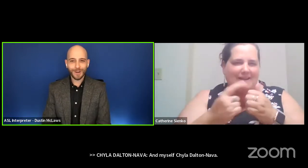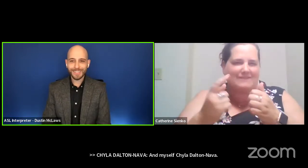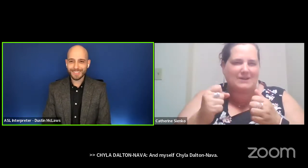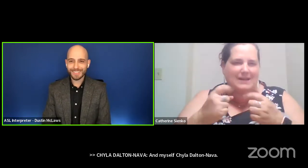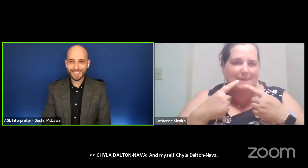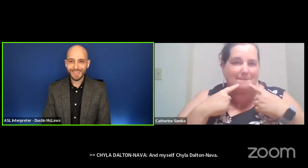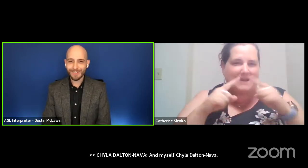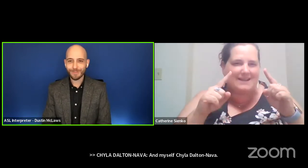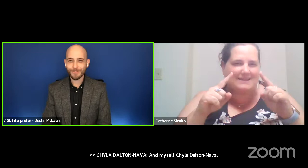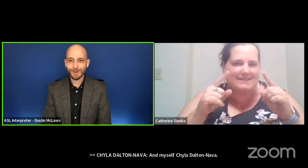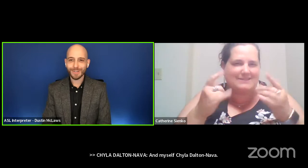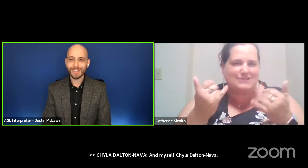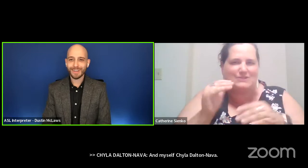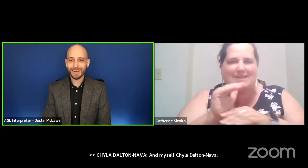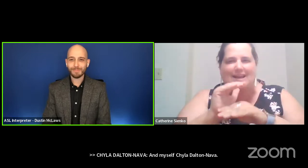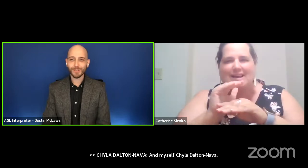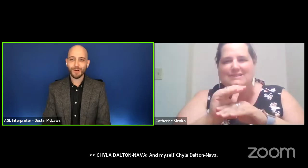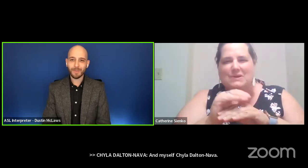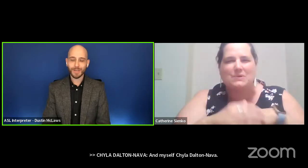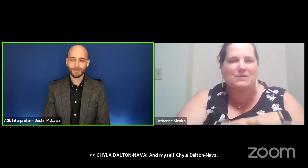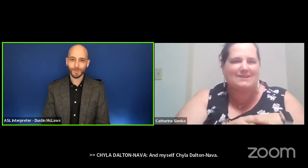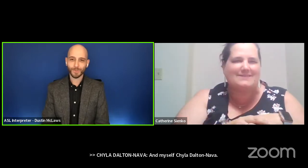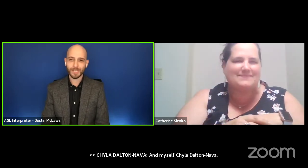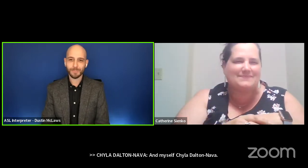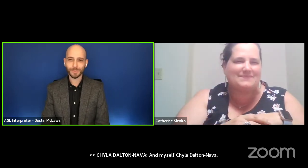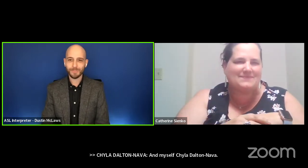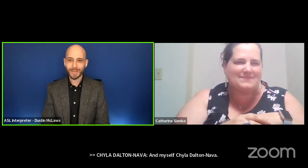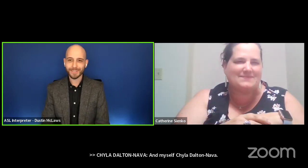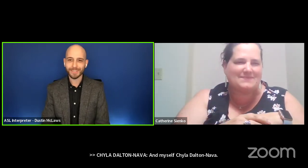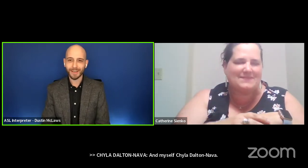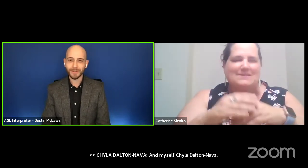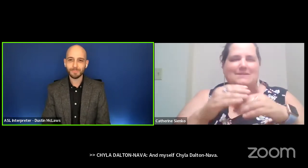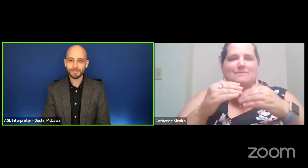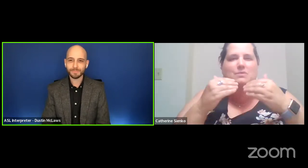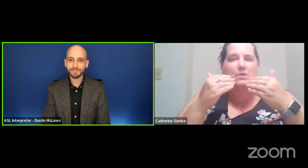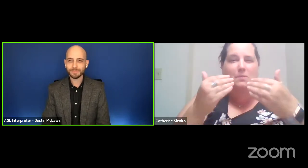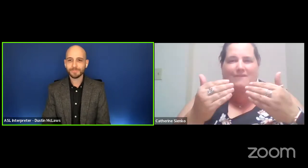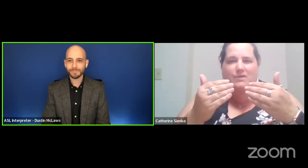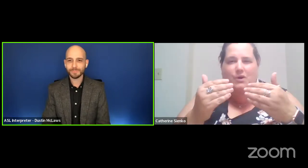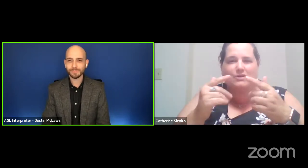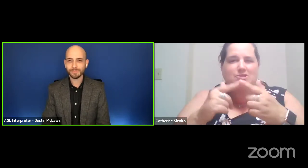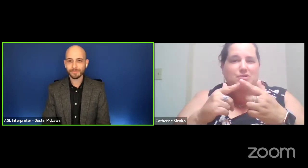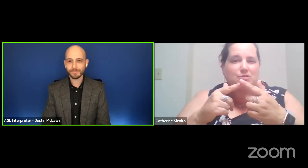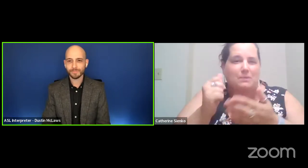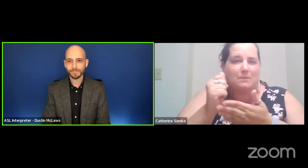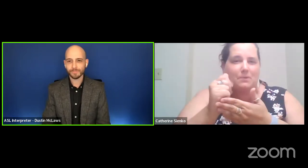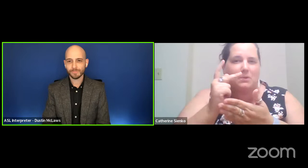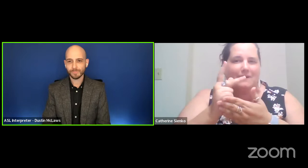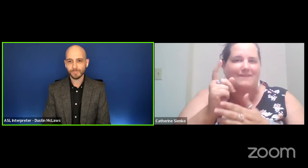It's so great to see everyone. I'm so happy everyone was able to make it tonight.